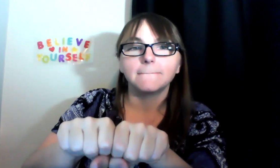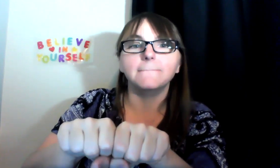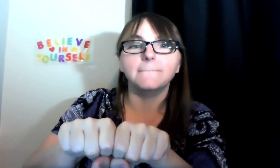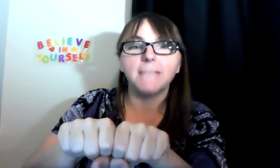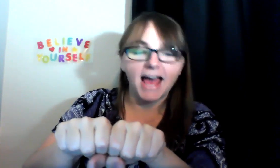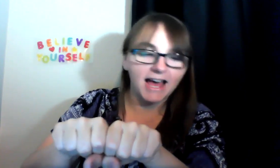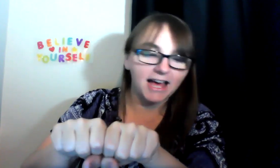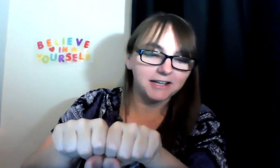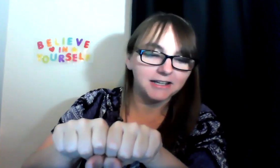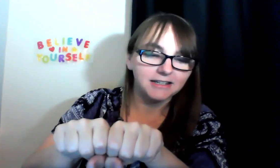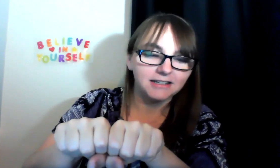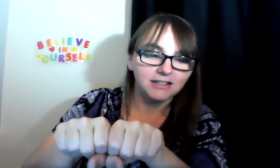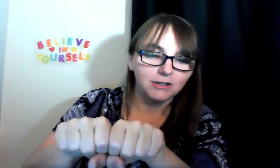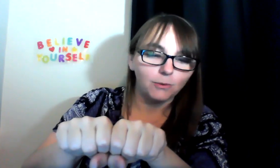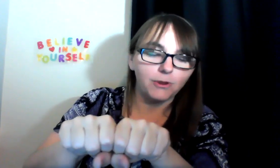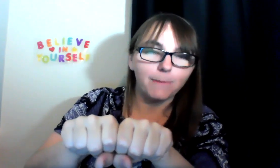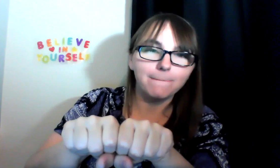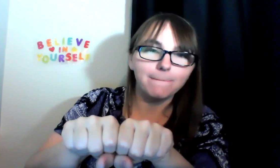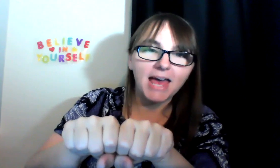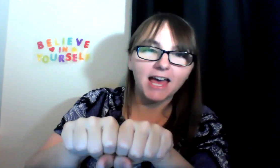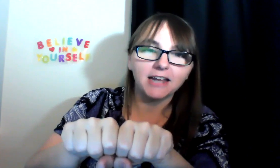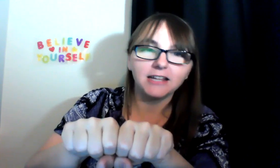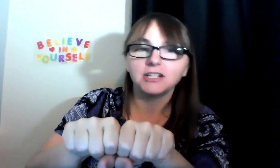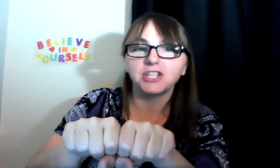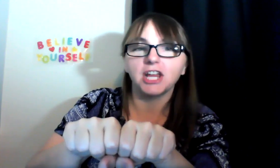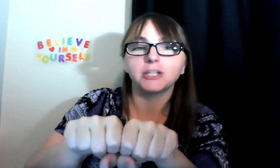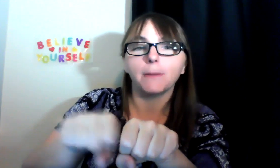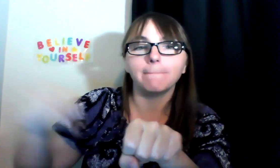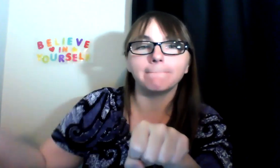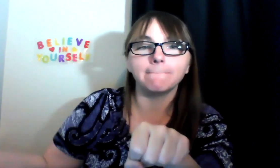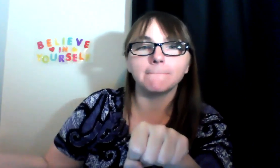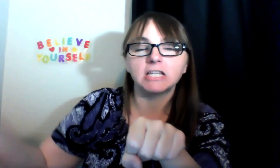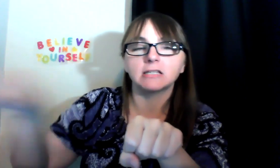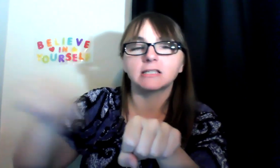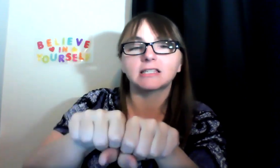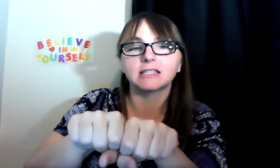Mad. With mad change n to s.